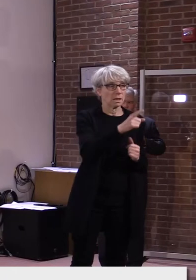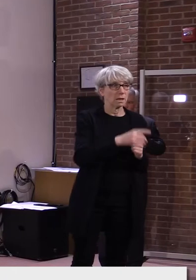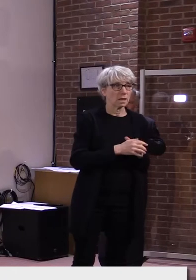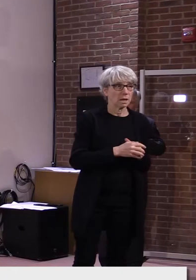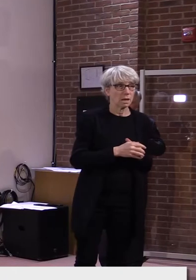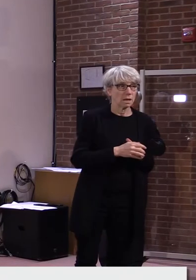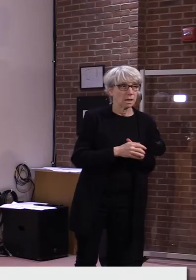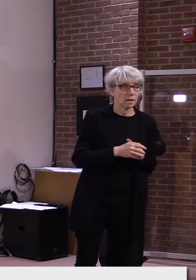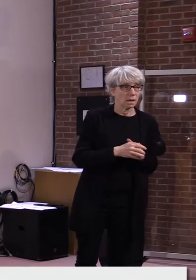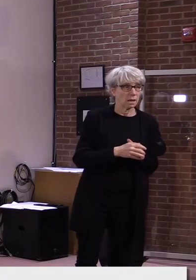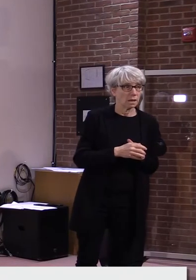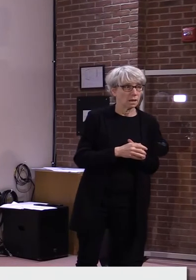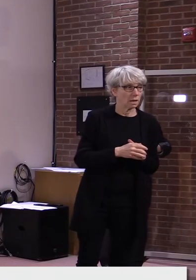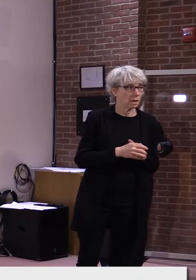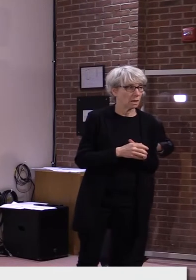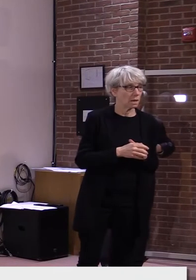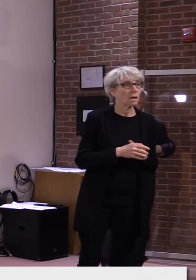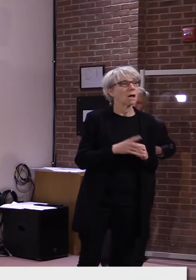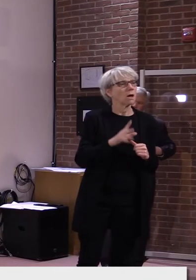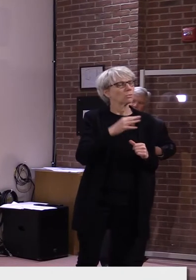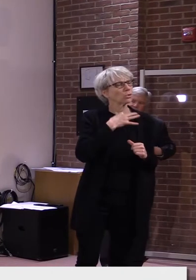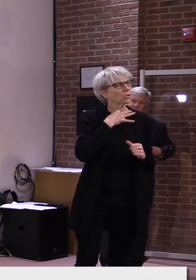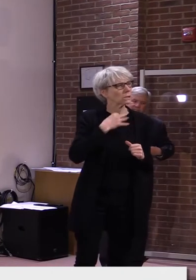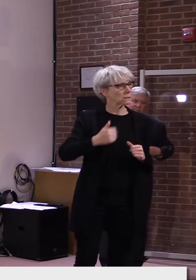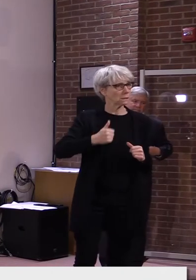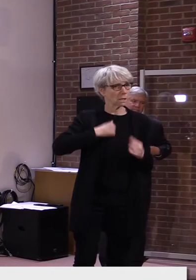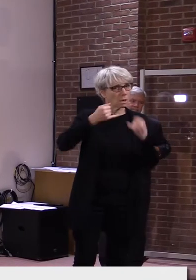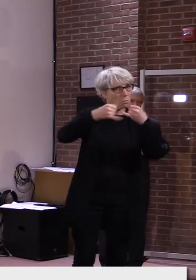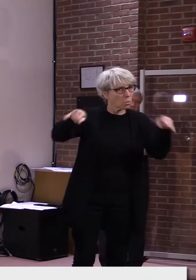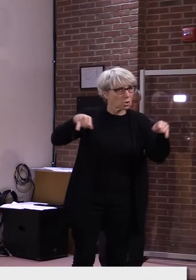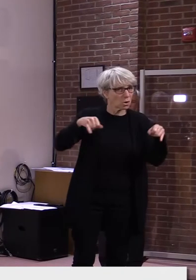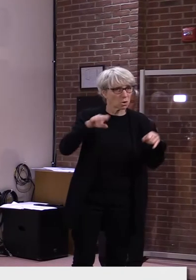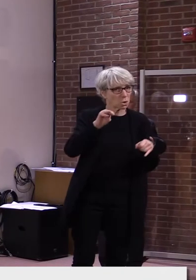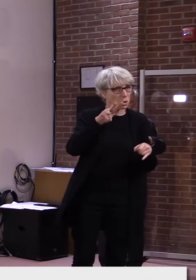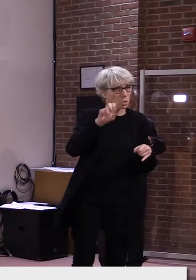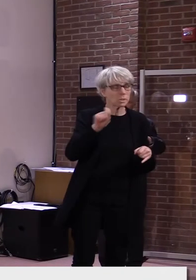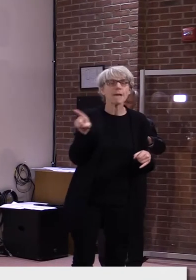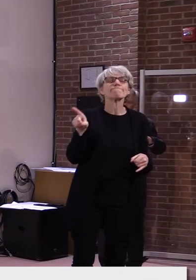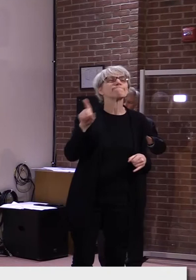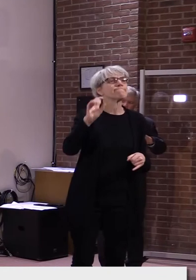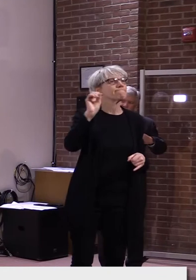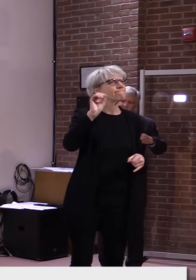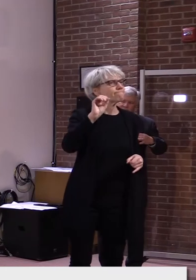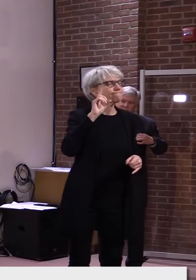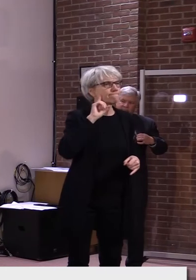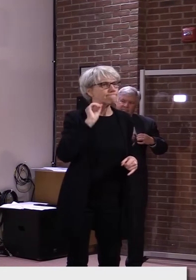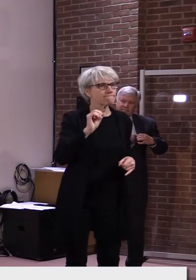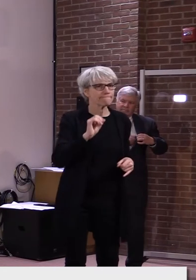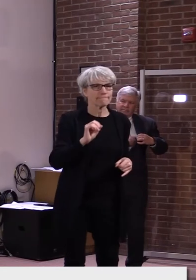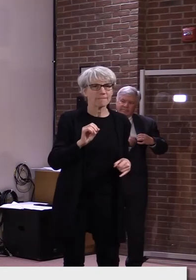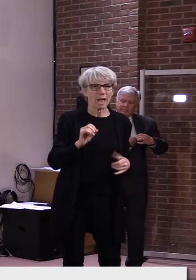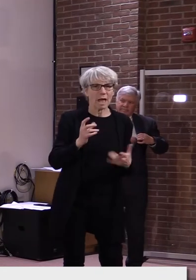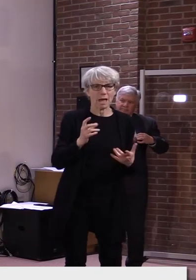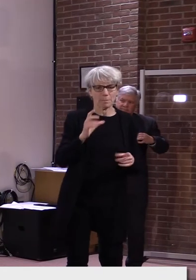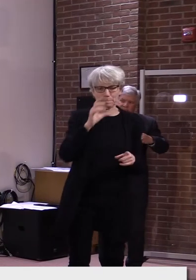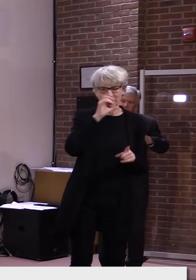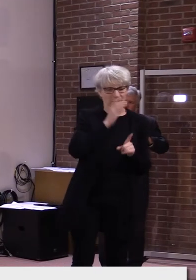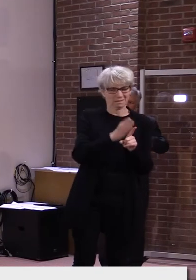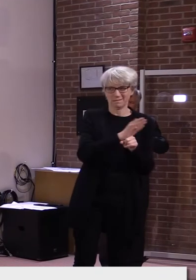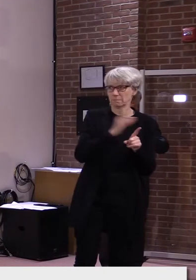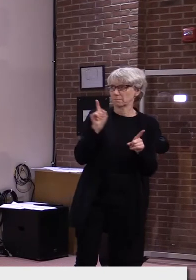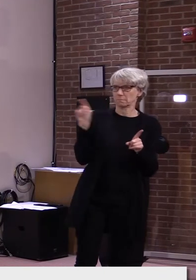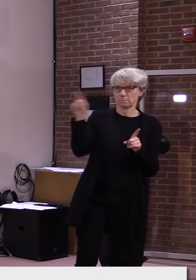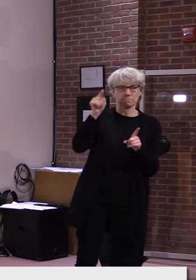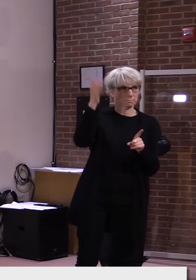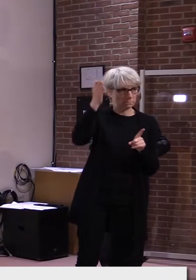border? Nothing on the border at this point in time, no. But we, I don't know, I wasn't here for the presentation, but